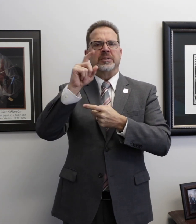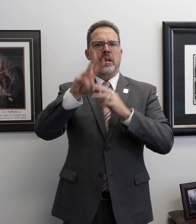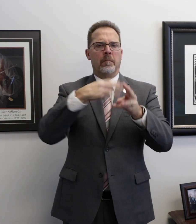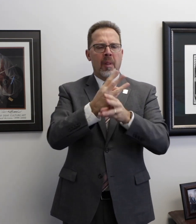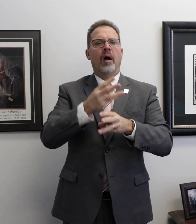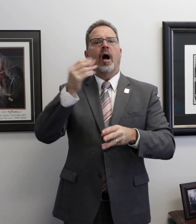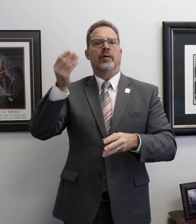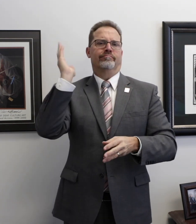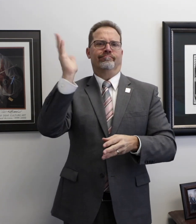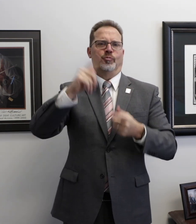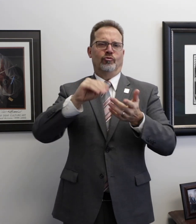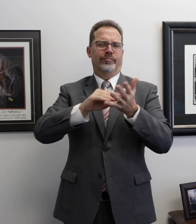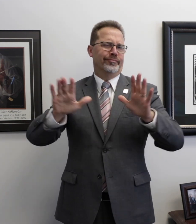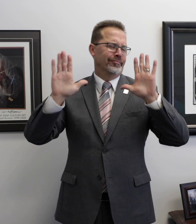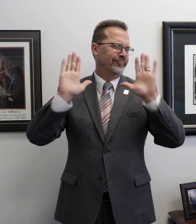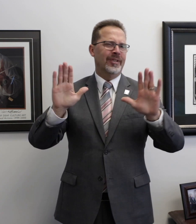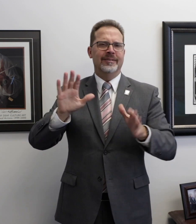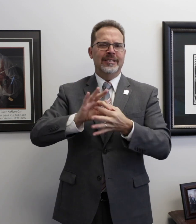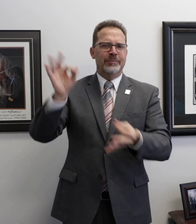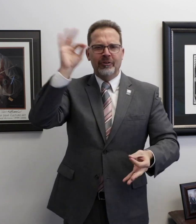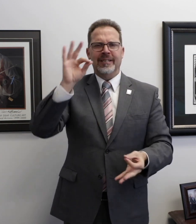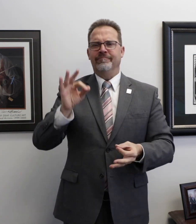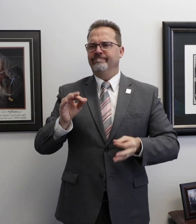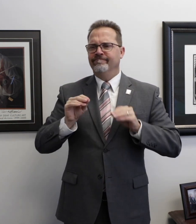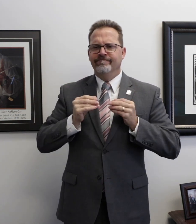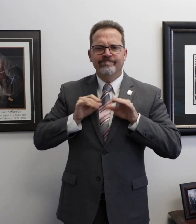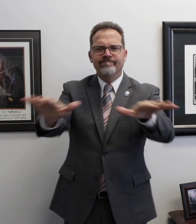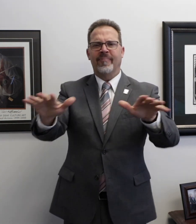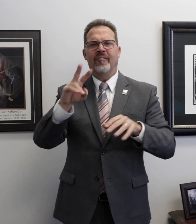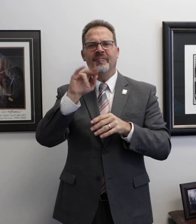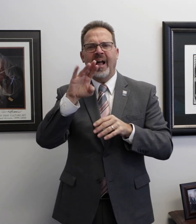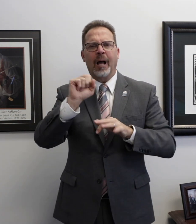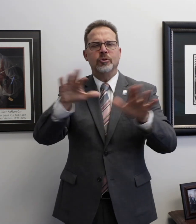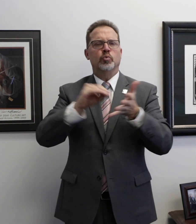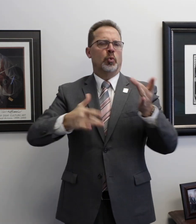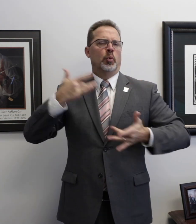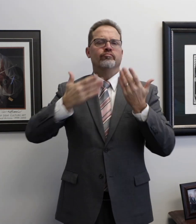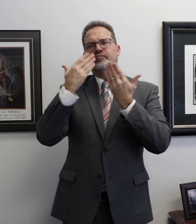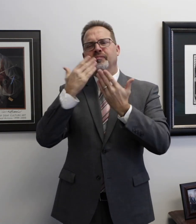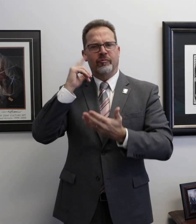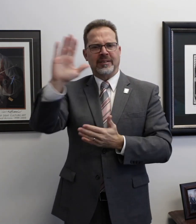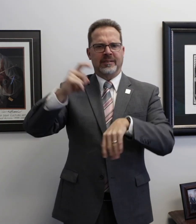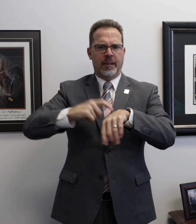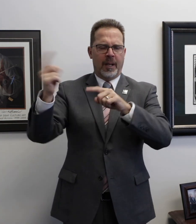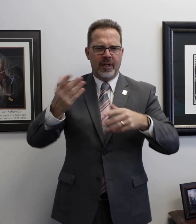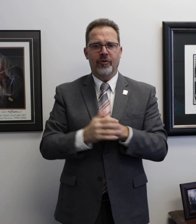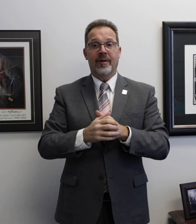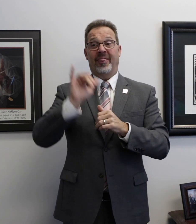alumni, and he came back to speak to our students. He brought a wonderful spirit, shared very positive vibes, and had a great time with our students.